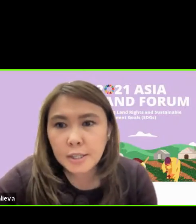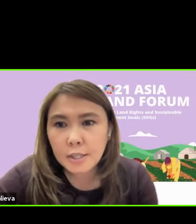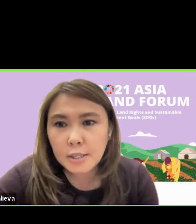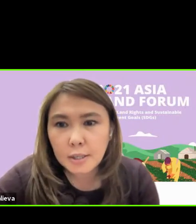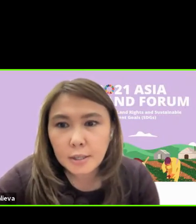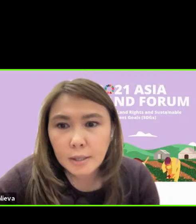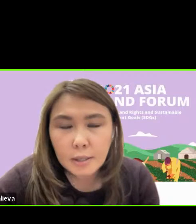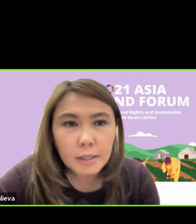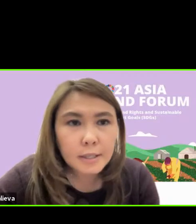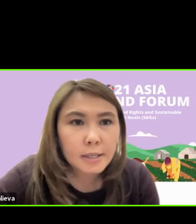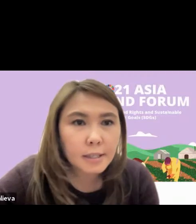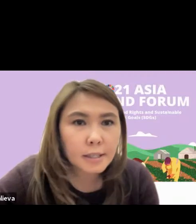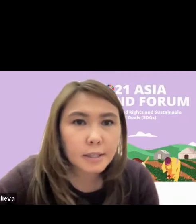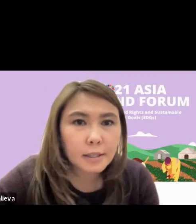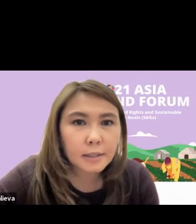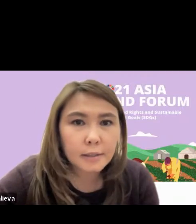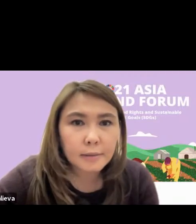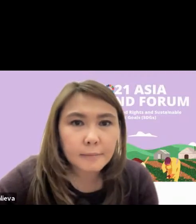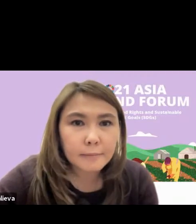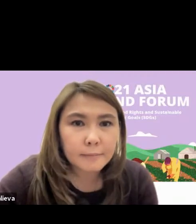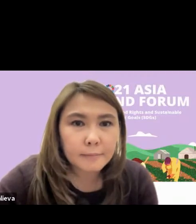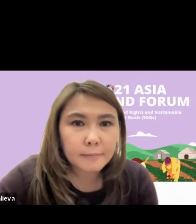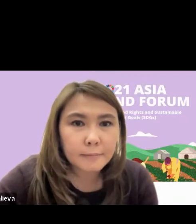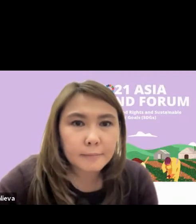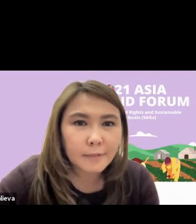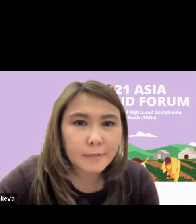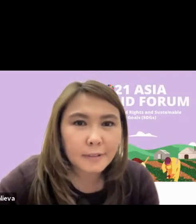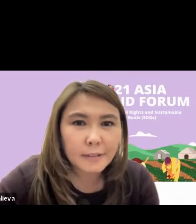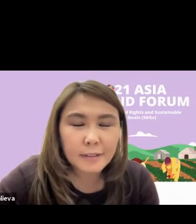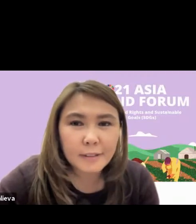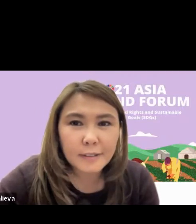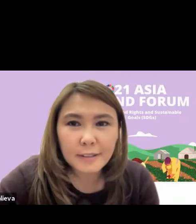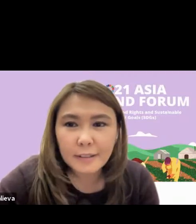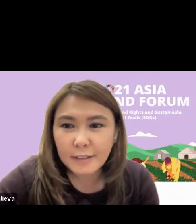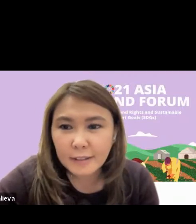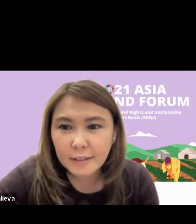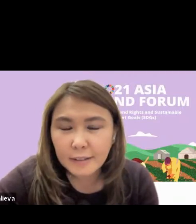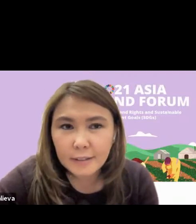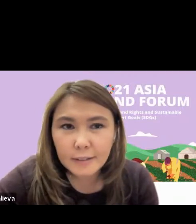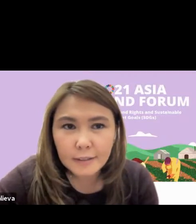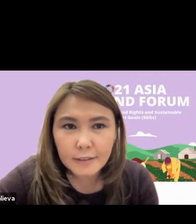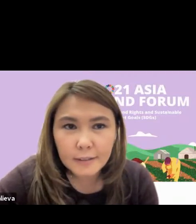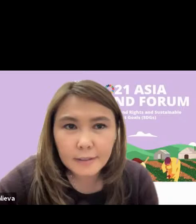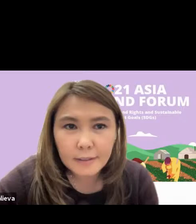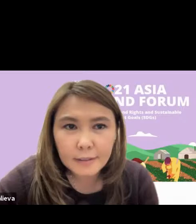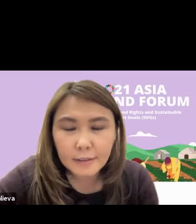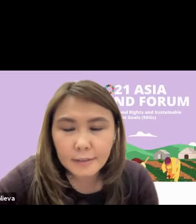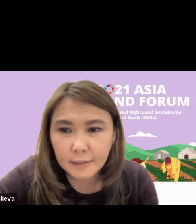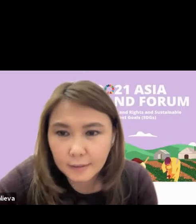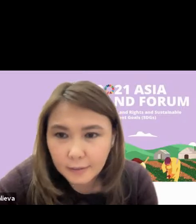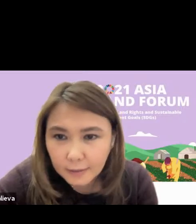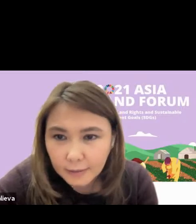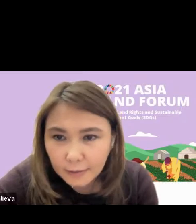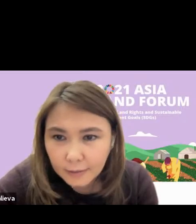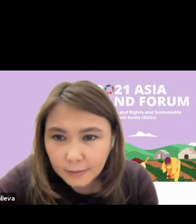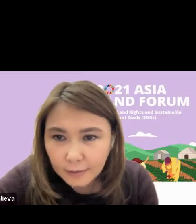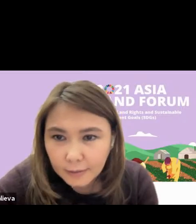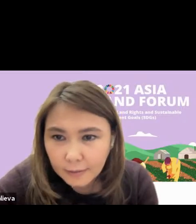Sure, yes. Sorry, yes, Anita. Sorry to jump in. I just want to respond to Darm's